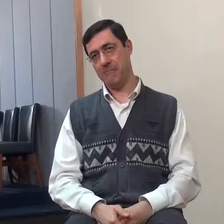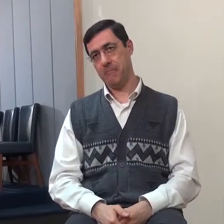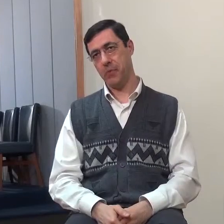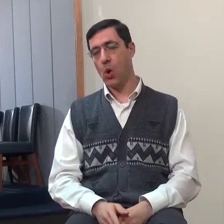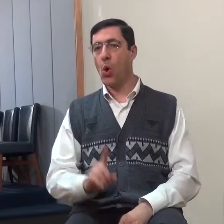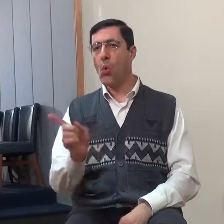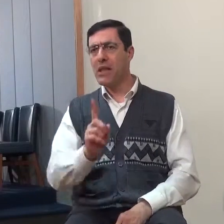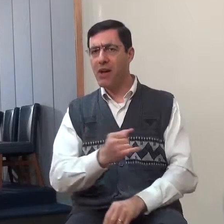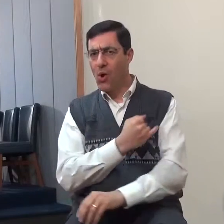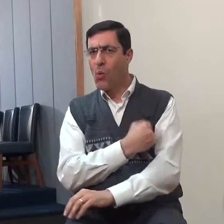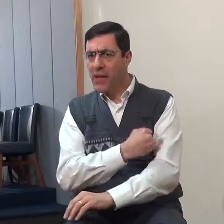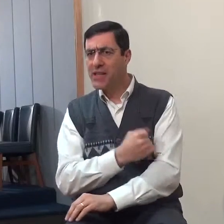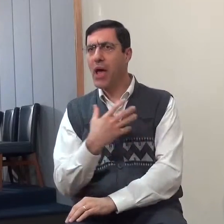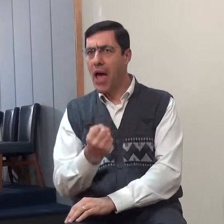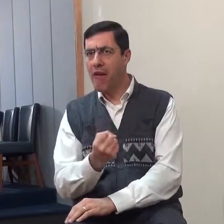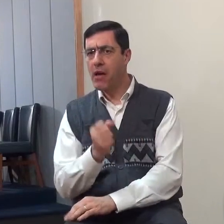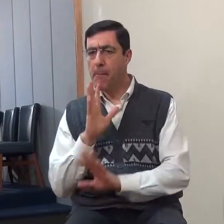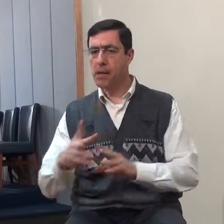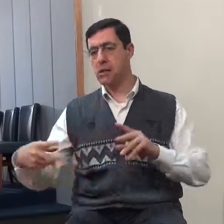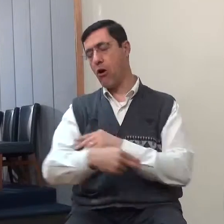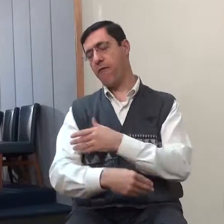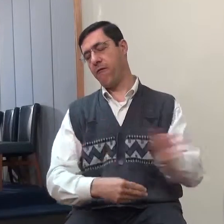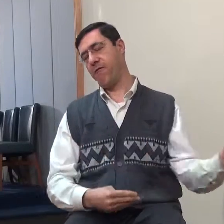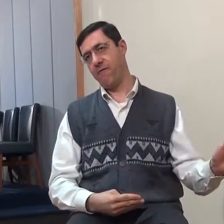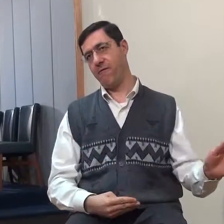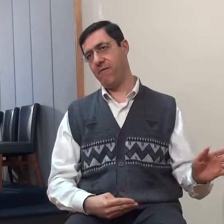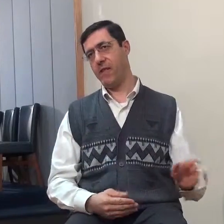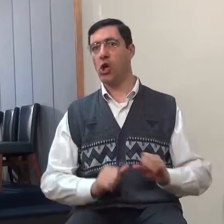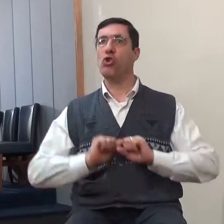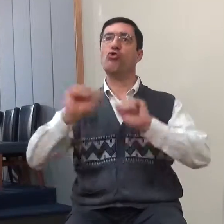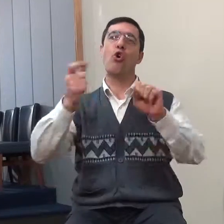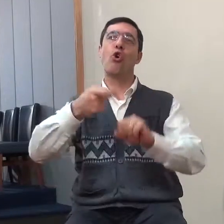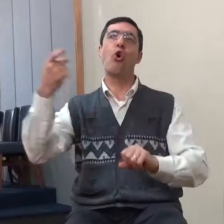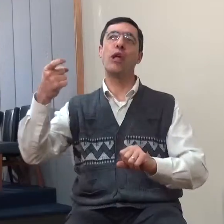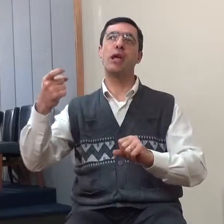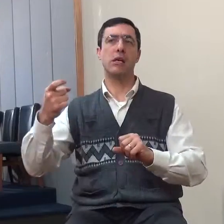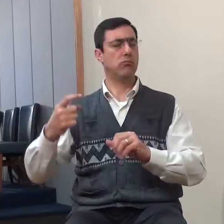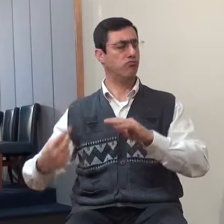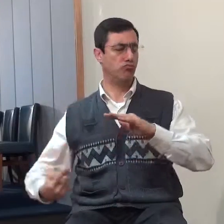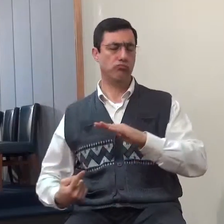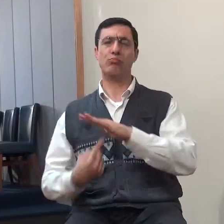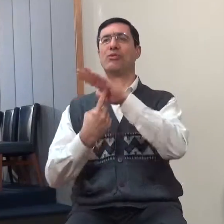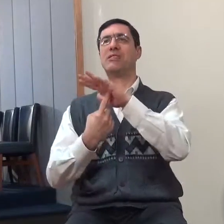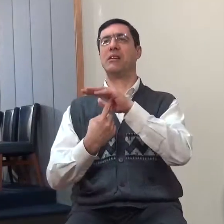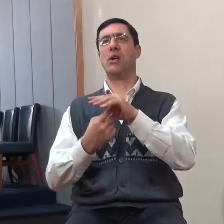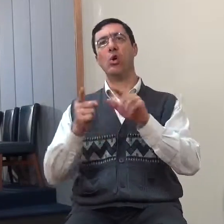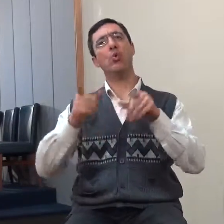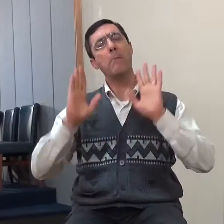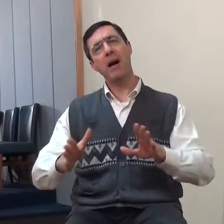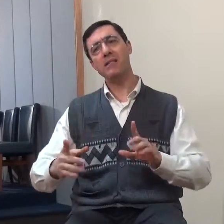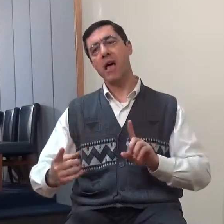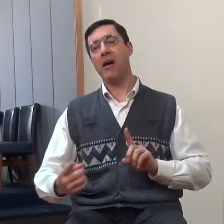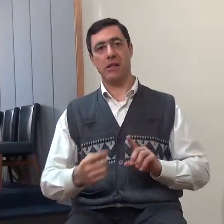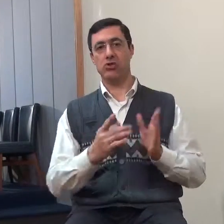have a great calling. Follow me. I will give you a ministry of gathering in the people. You will